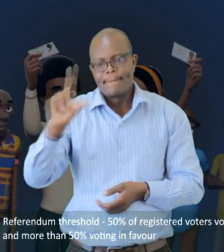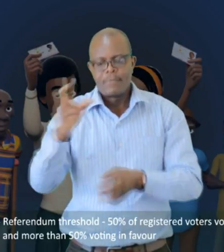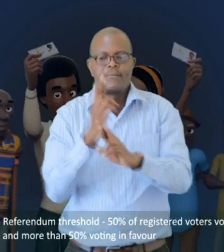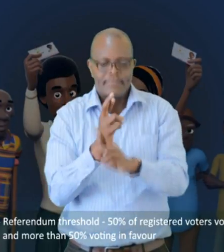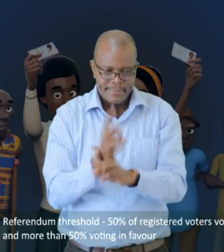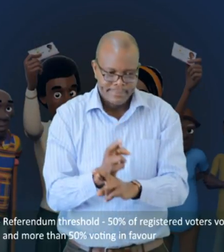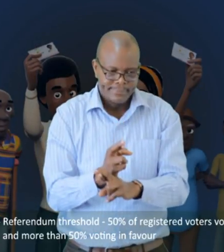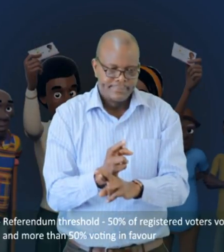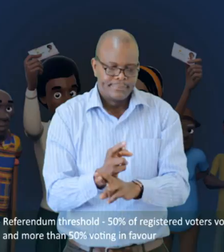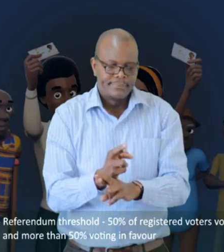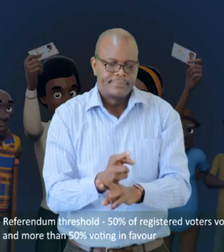50% voting in favor.